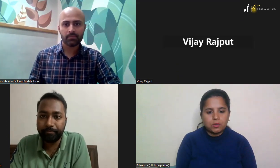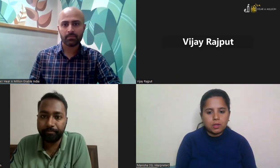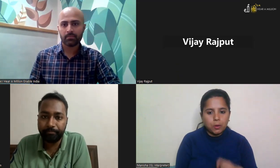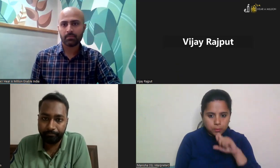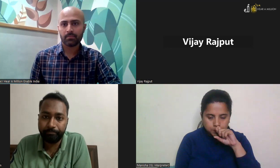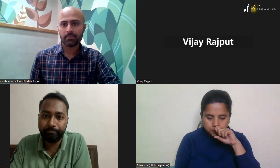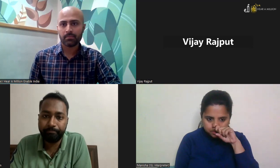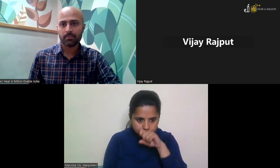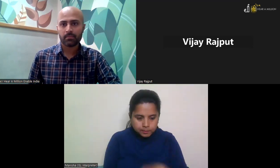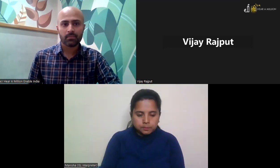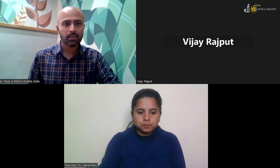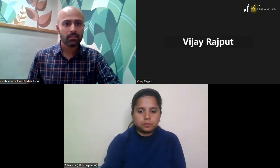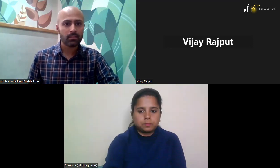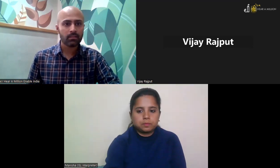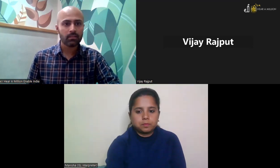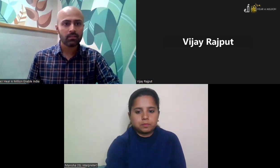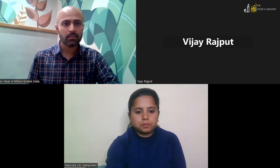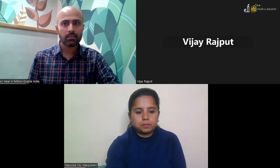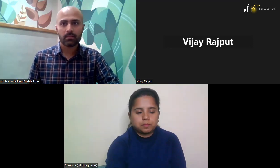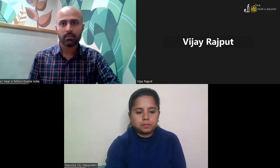next person now.